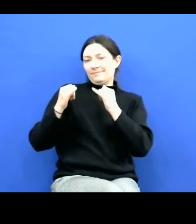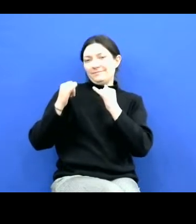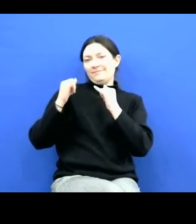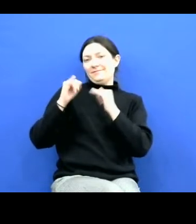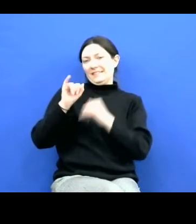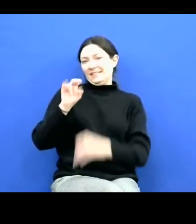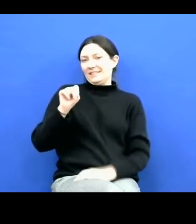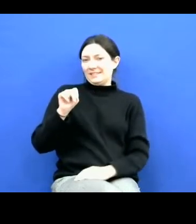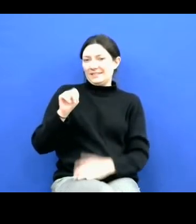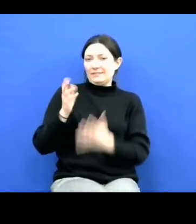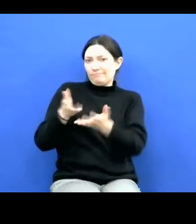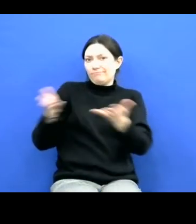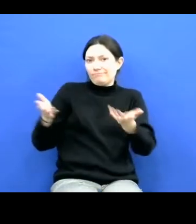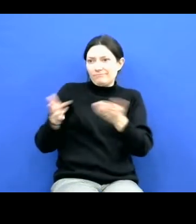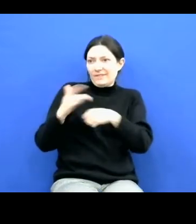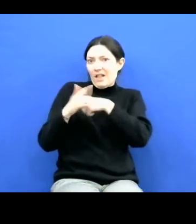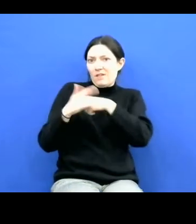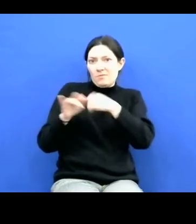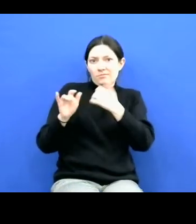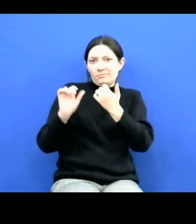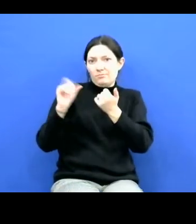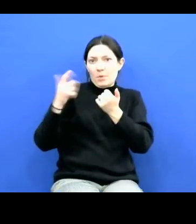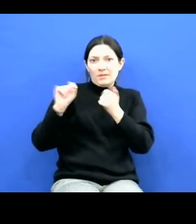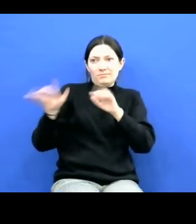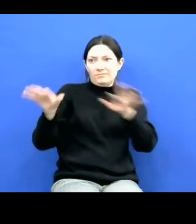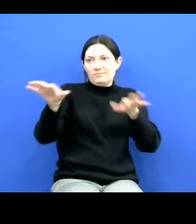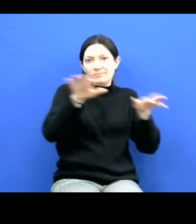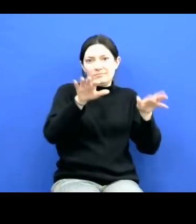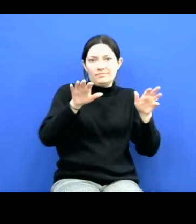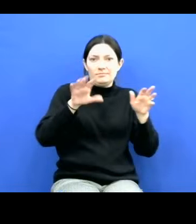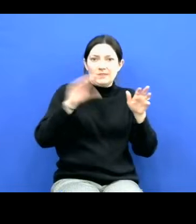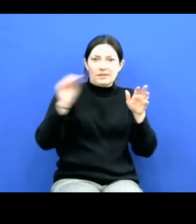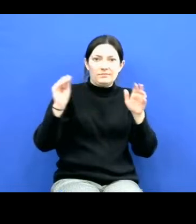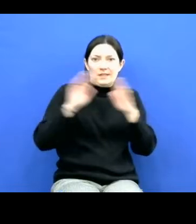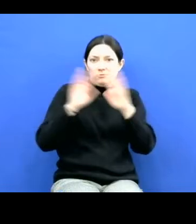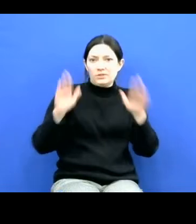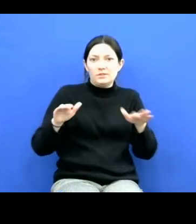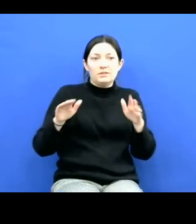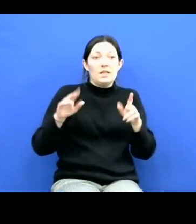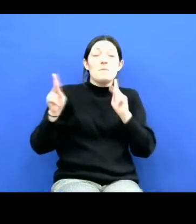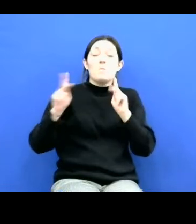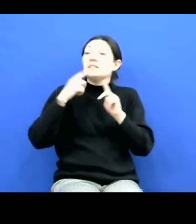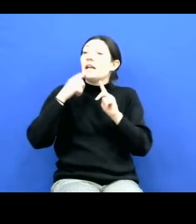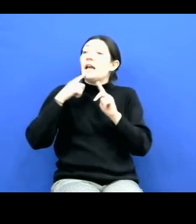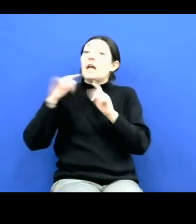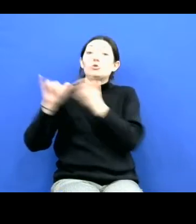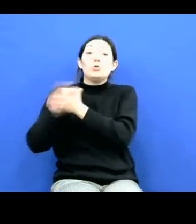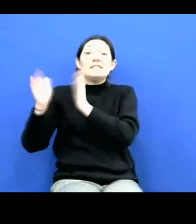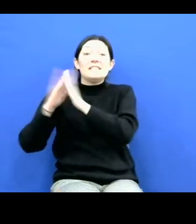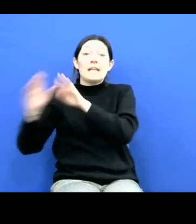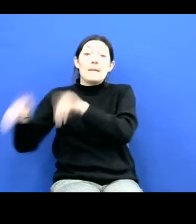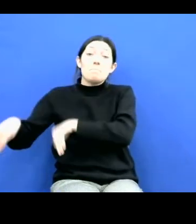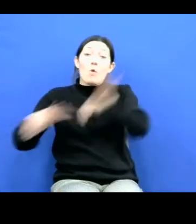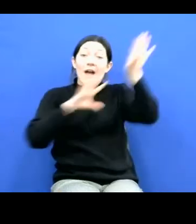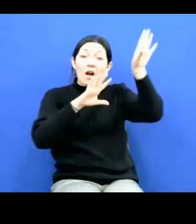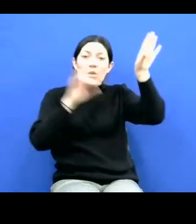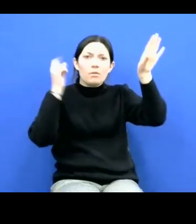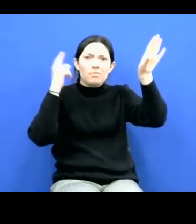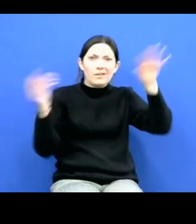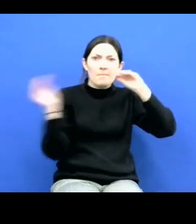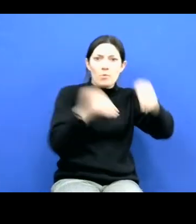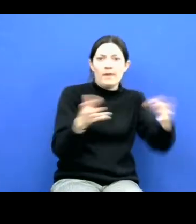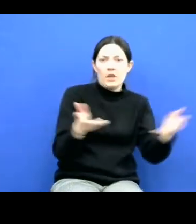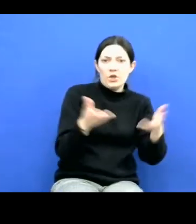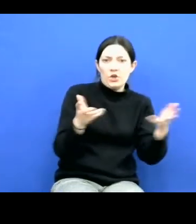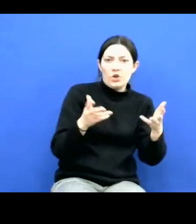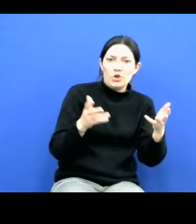Whereas people talk about all the people moving out of New York, they're moving in here. We have grown tremendously and